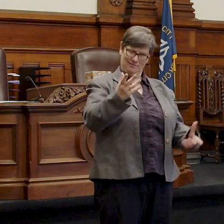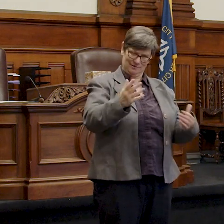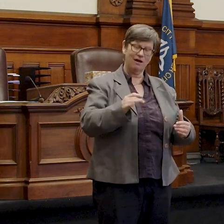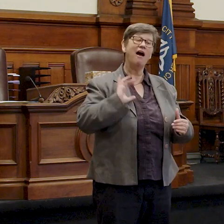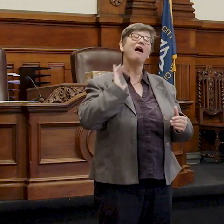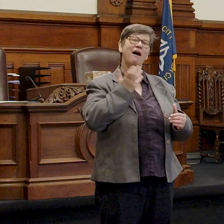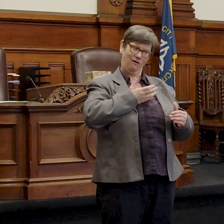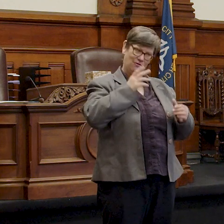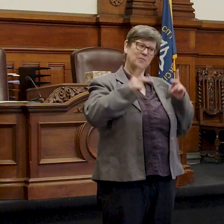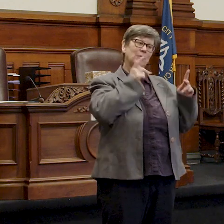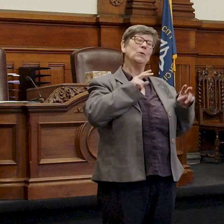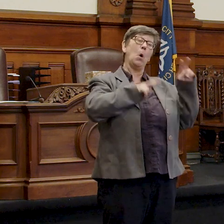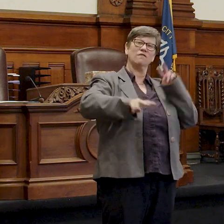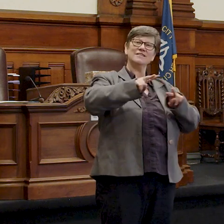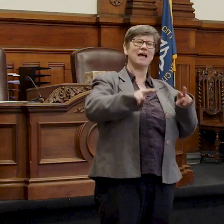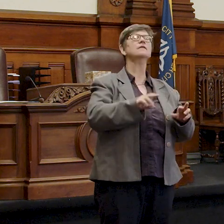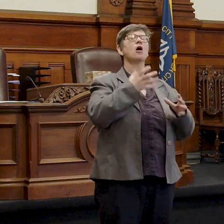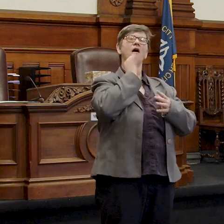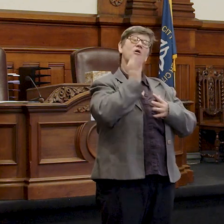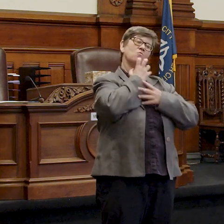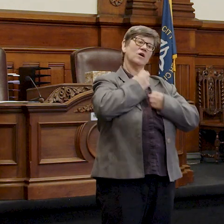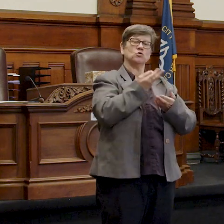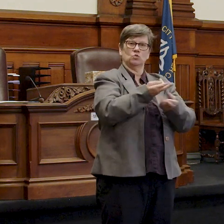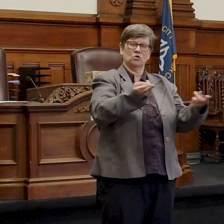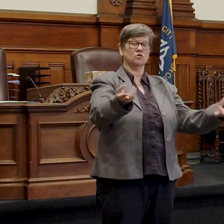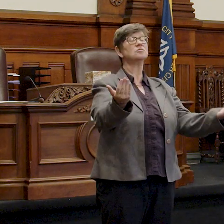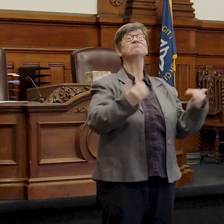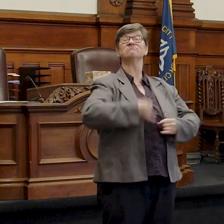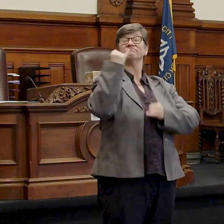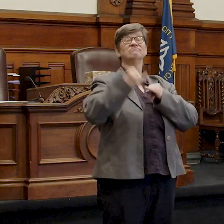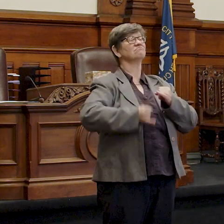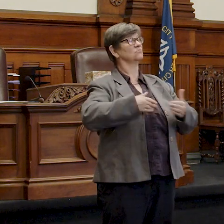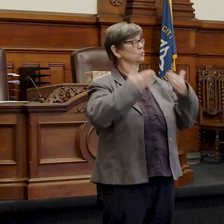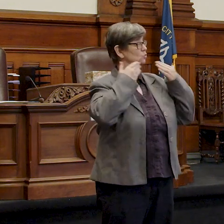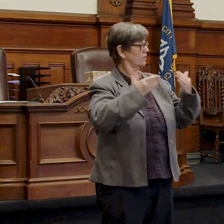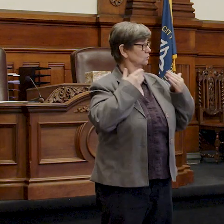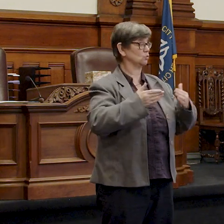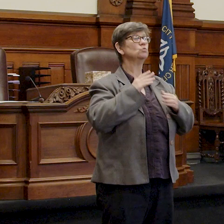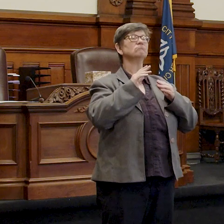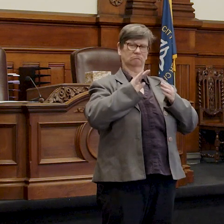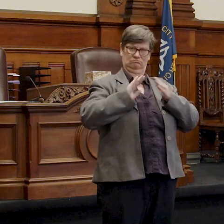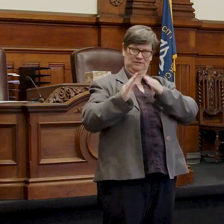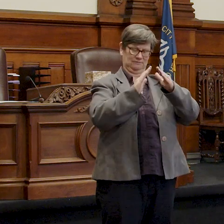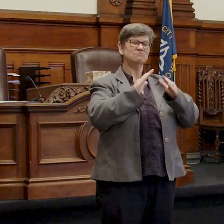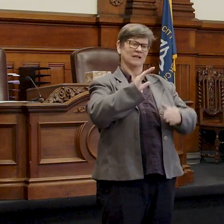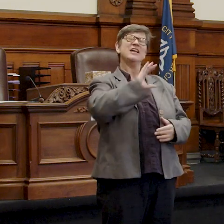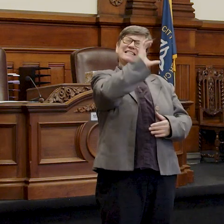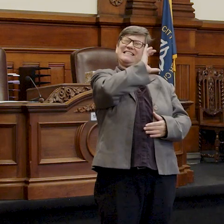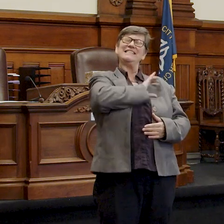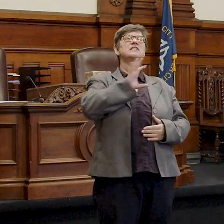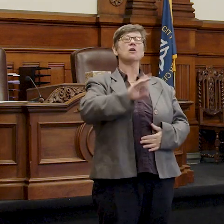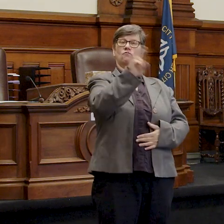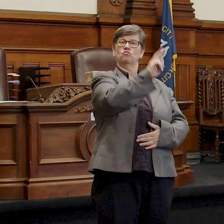precious resources. Finally, and most importantly, I am eternally grateful to the citizens of Rochester for entrusting us with